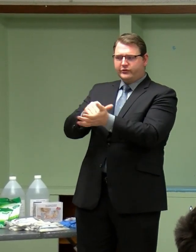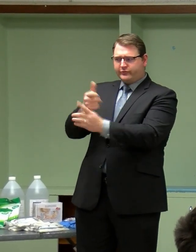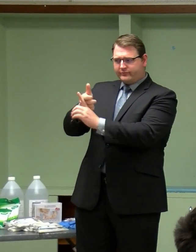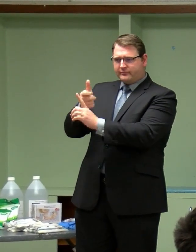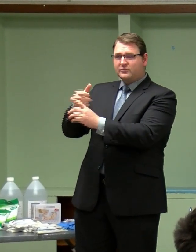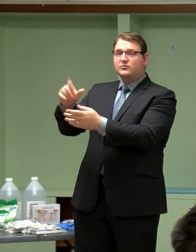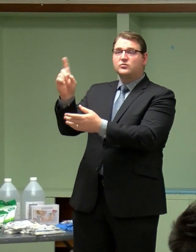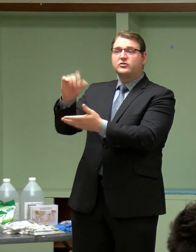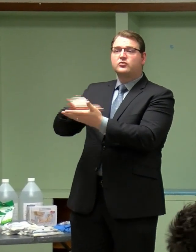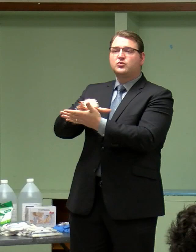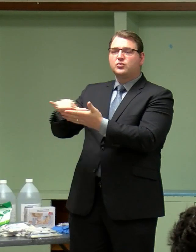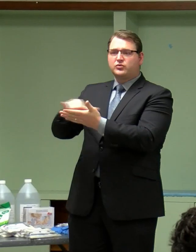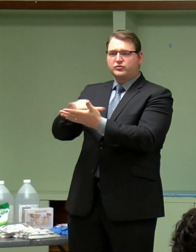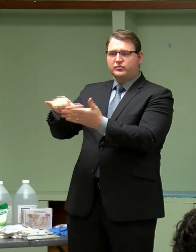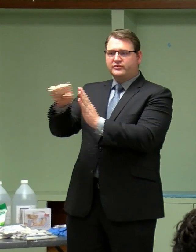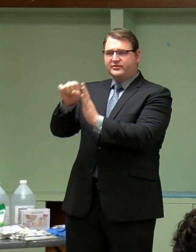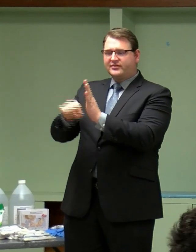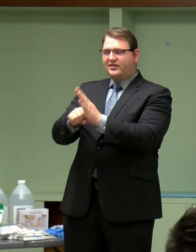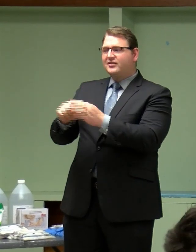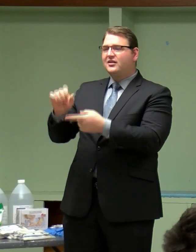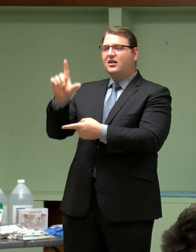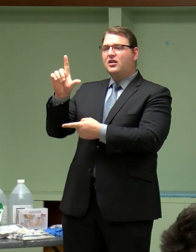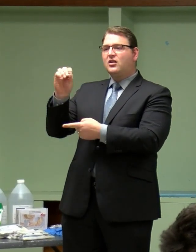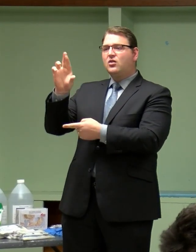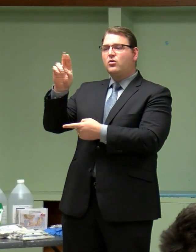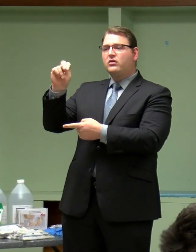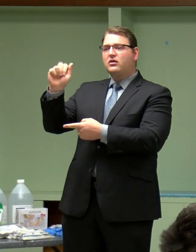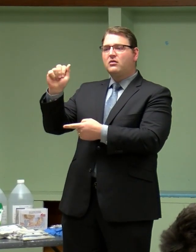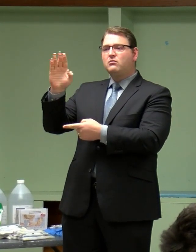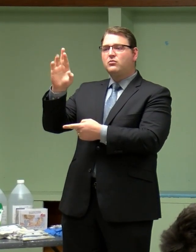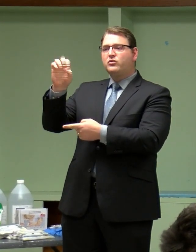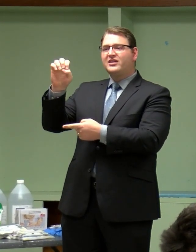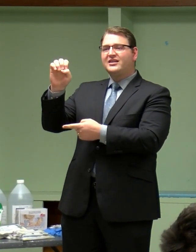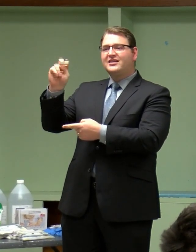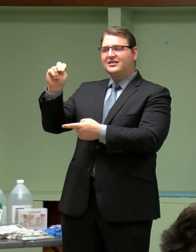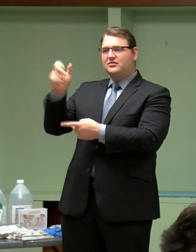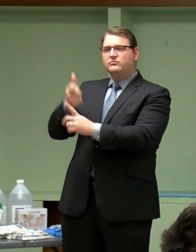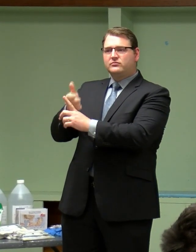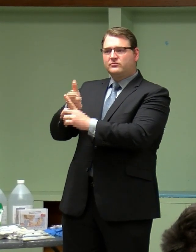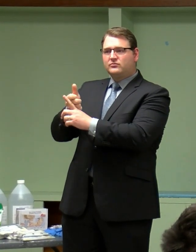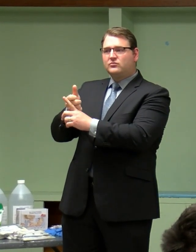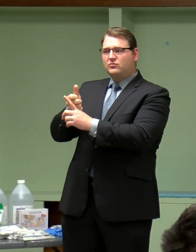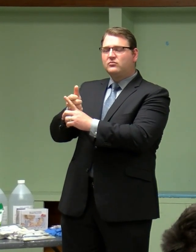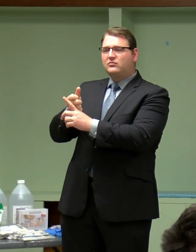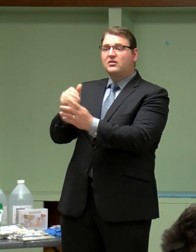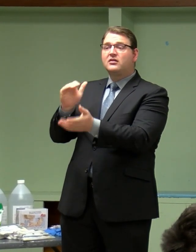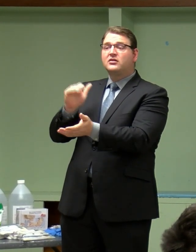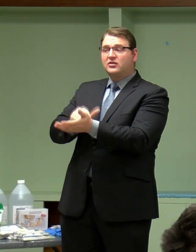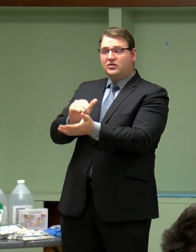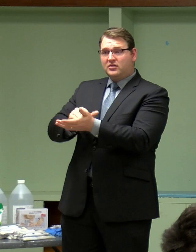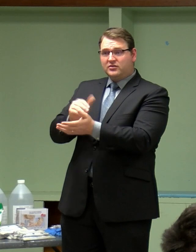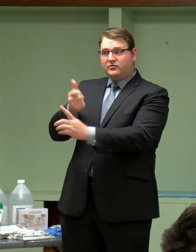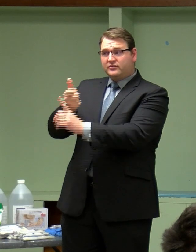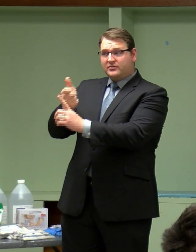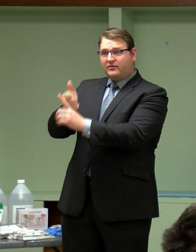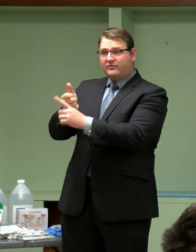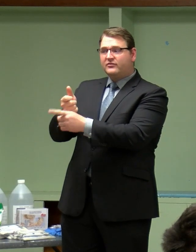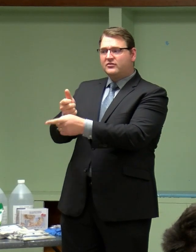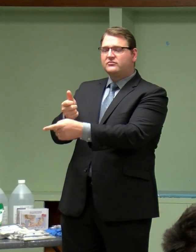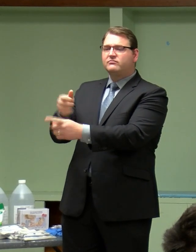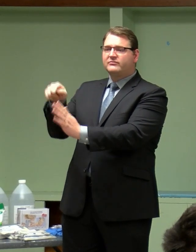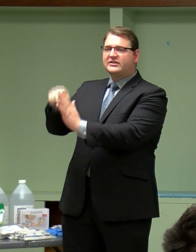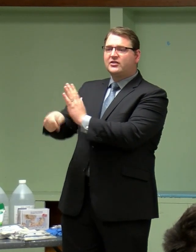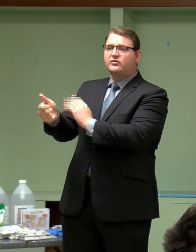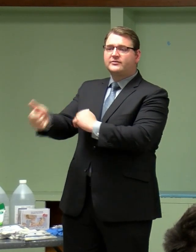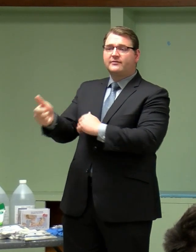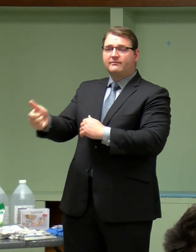Dr. Lorna Breen, on Sunday took her own life. Dr. Breen was working in the epicenter in New York City,